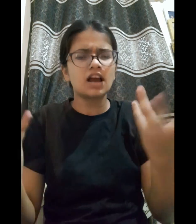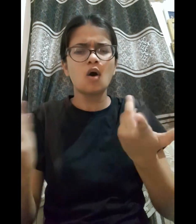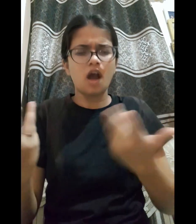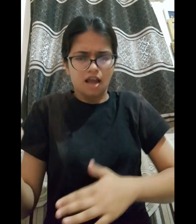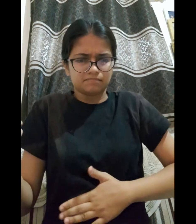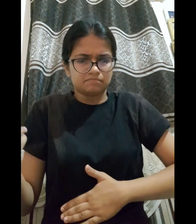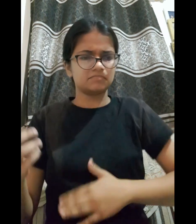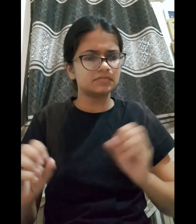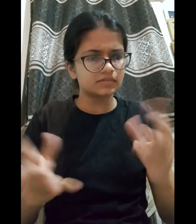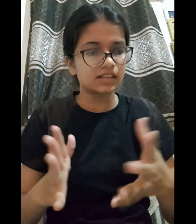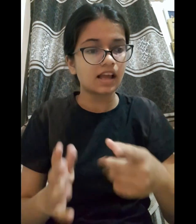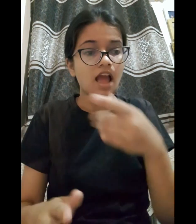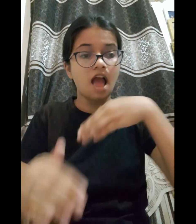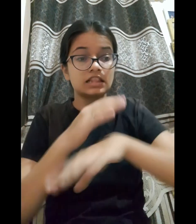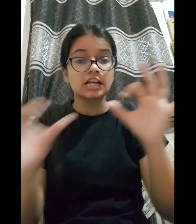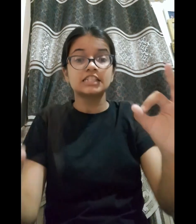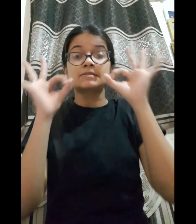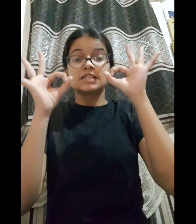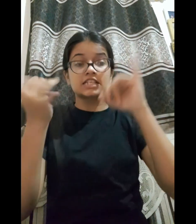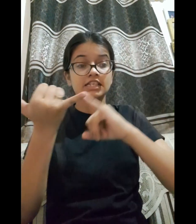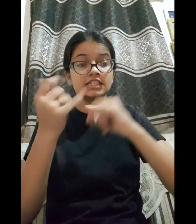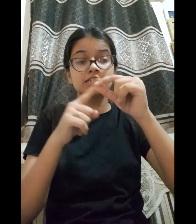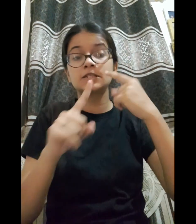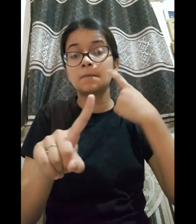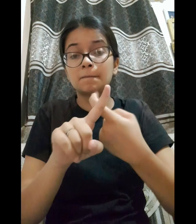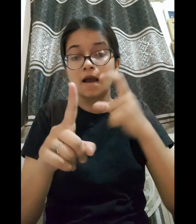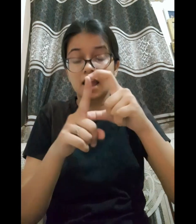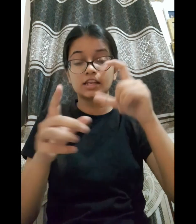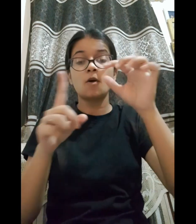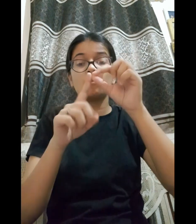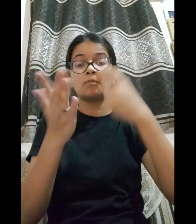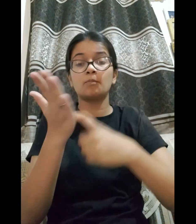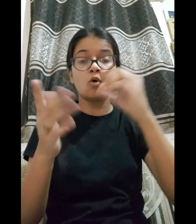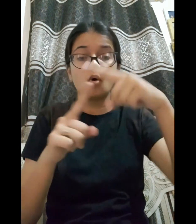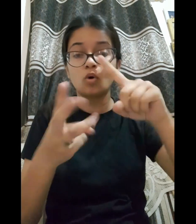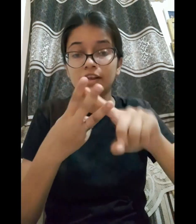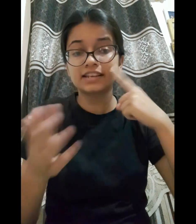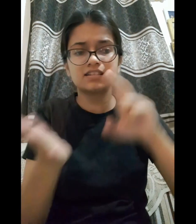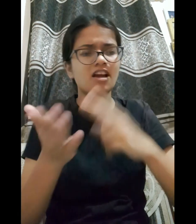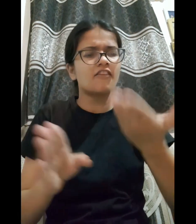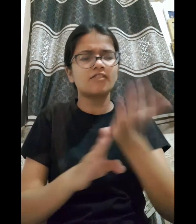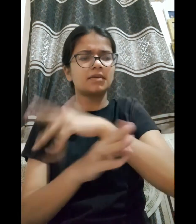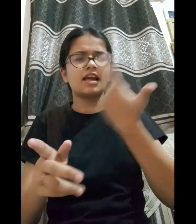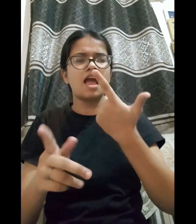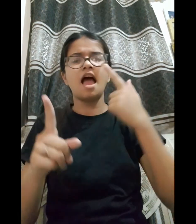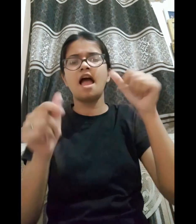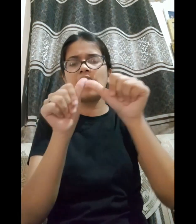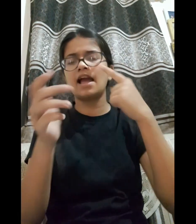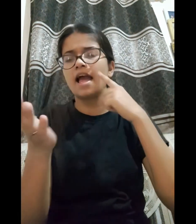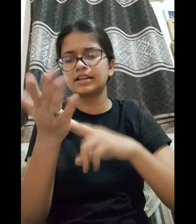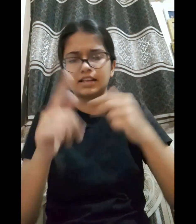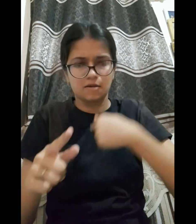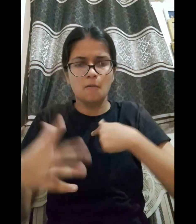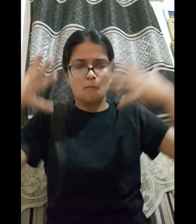a special spike protein on the surface of the virus which is recognized by the antibodies. So it's